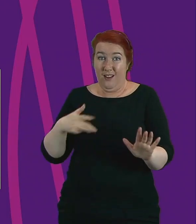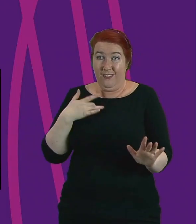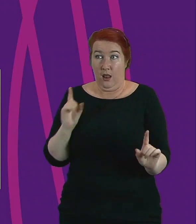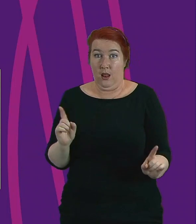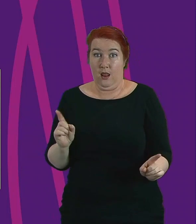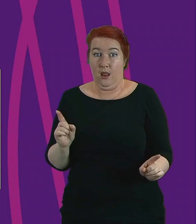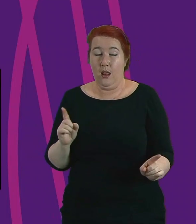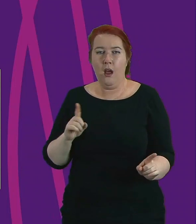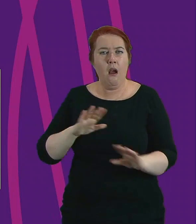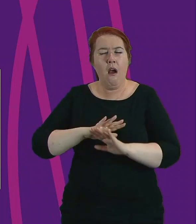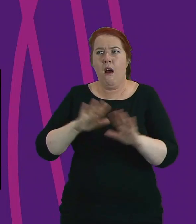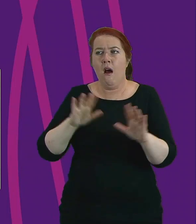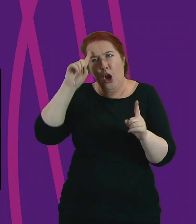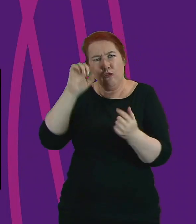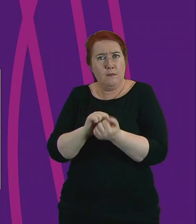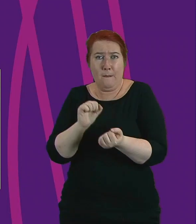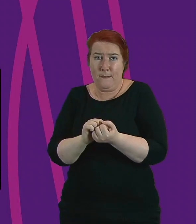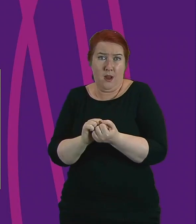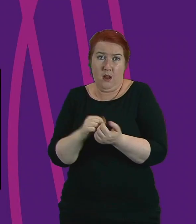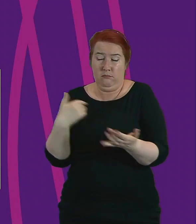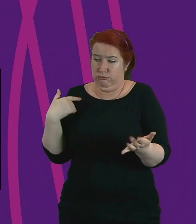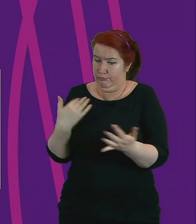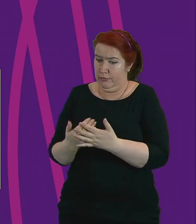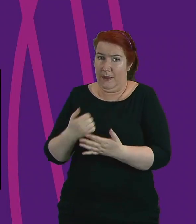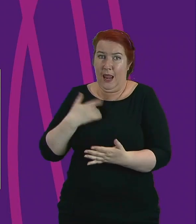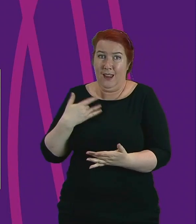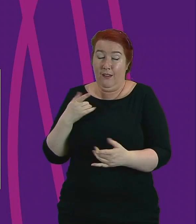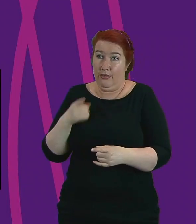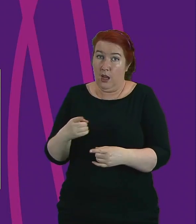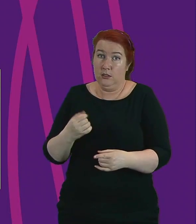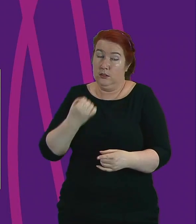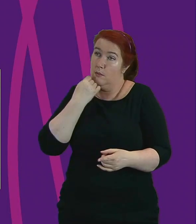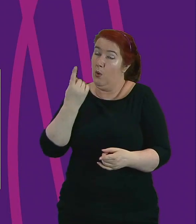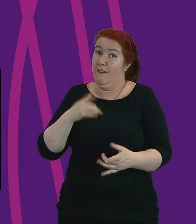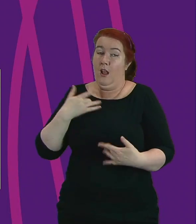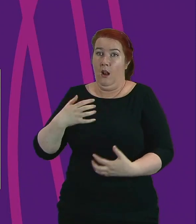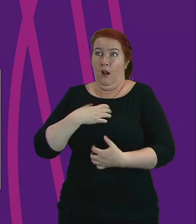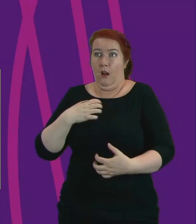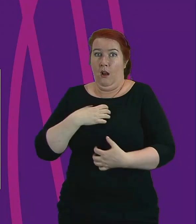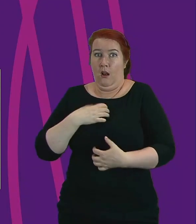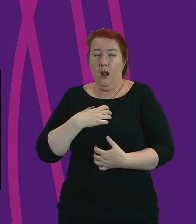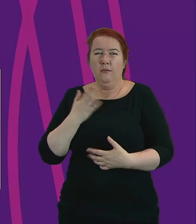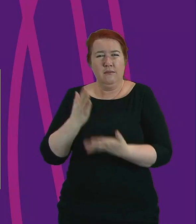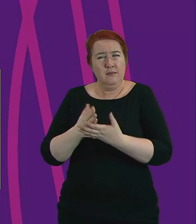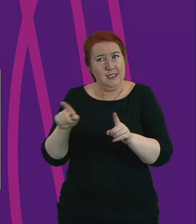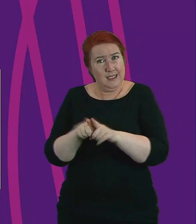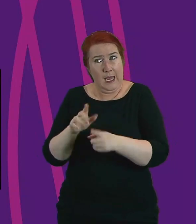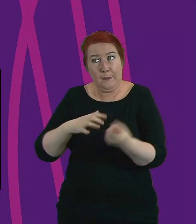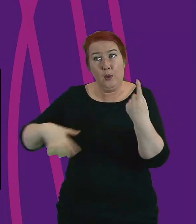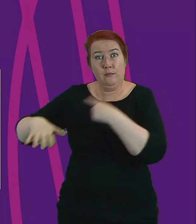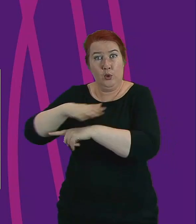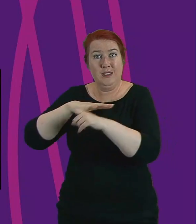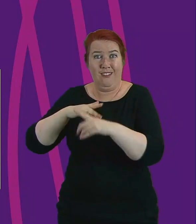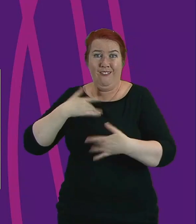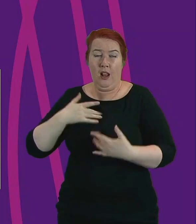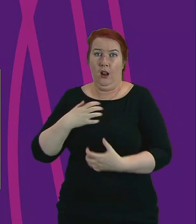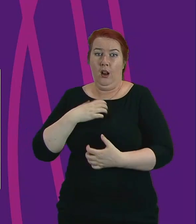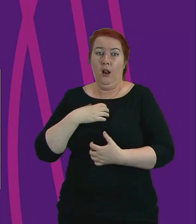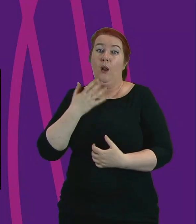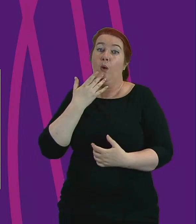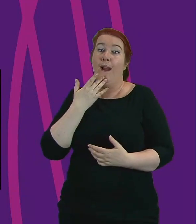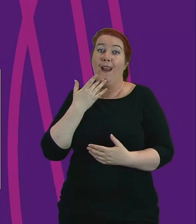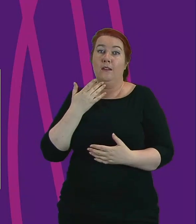don't remember a time in my life when I have felt more afraid. And that fear was replicated in our communities. By the time that lockdown came,